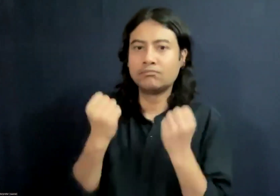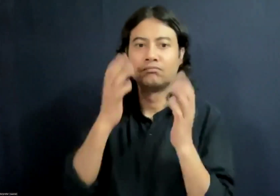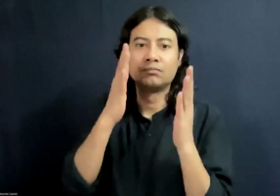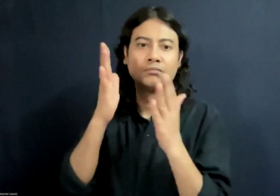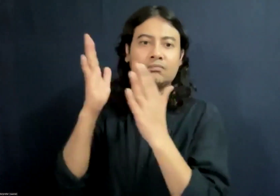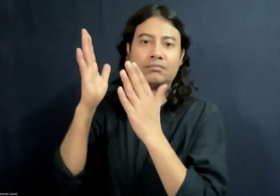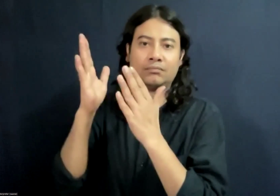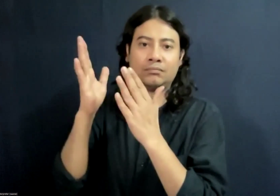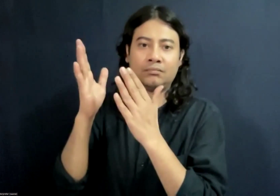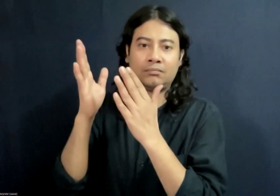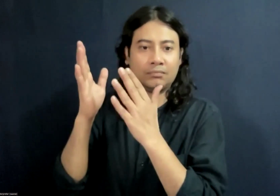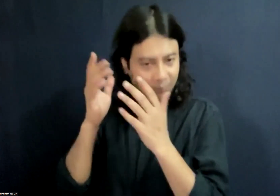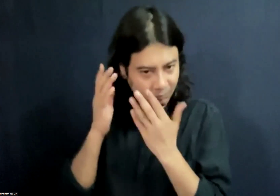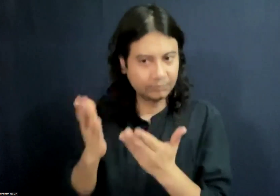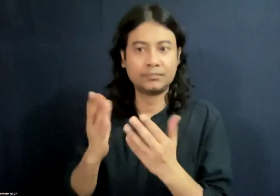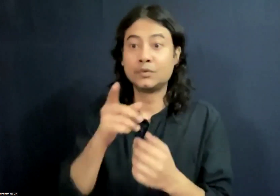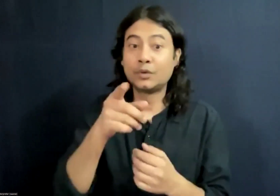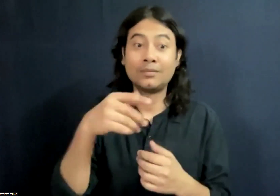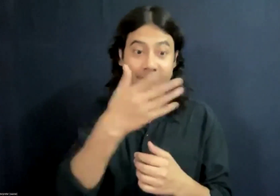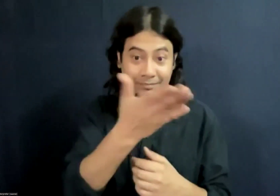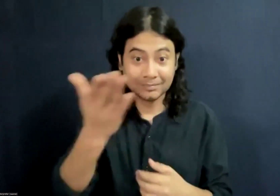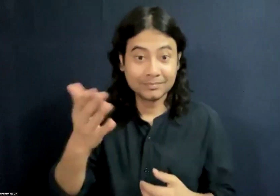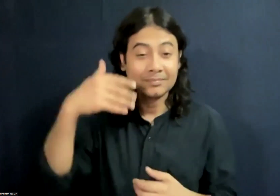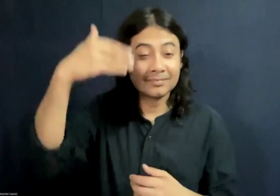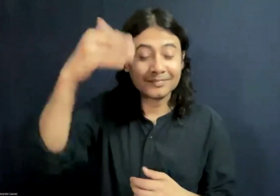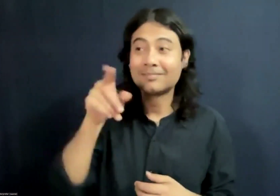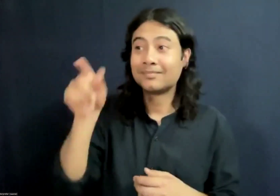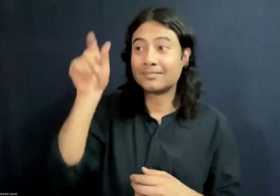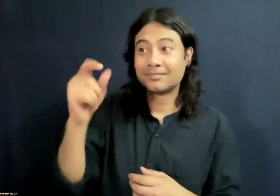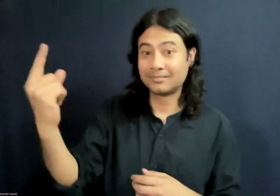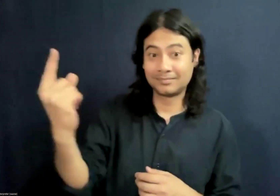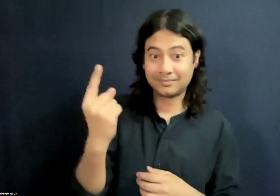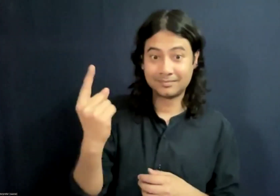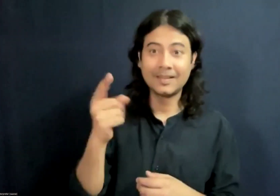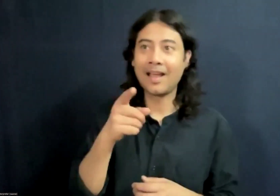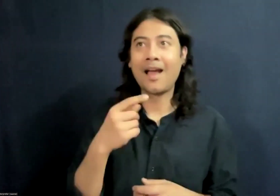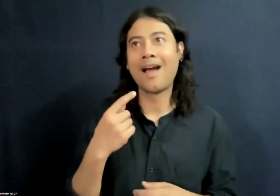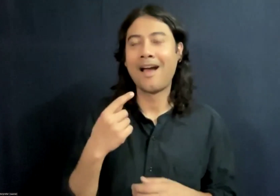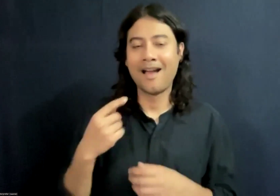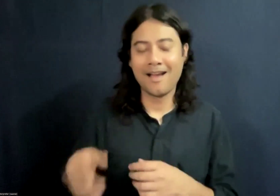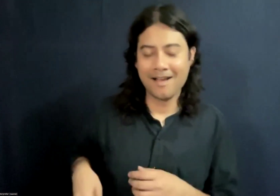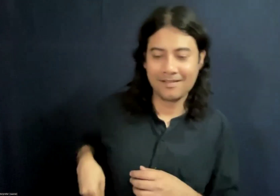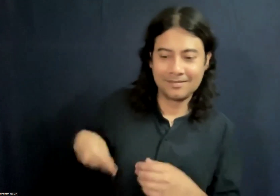give money to somebody, think 10 times before you give charity.